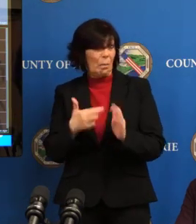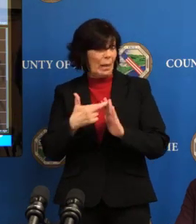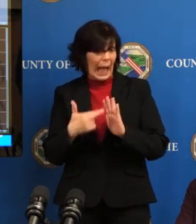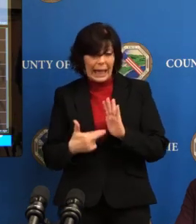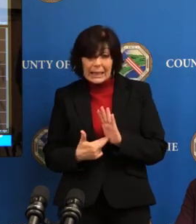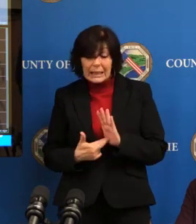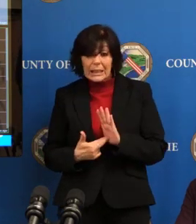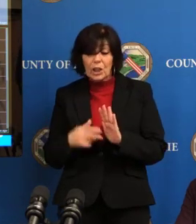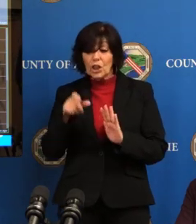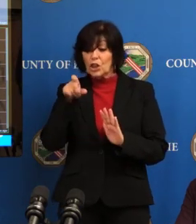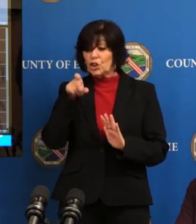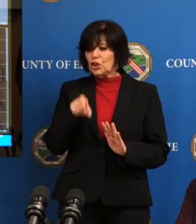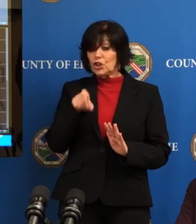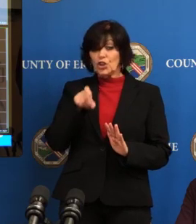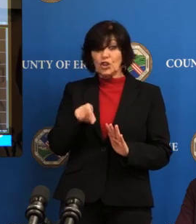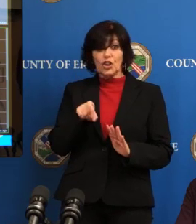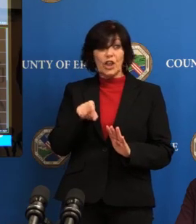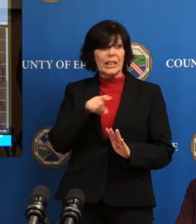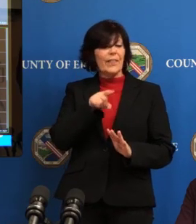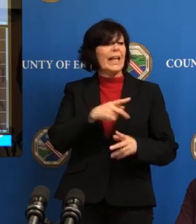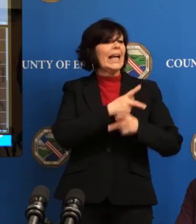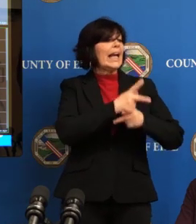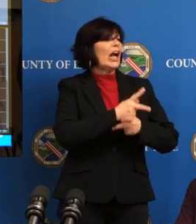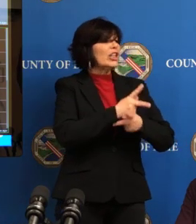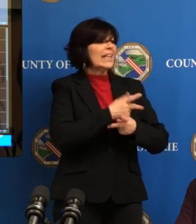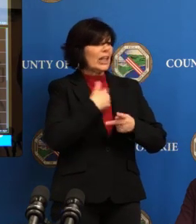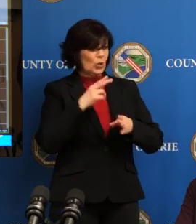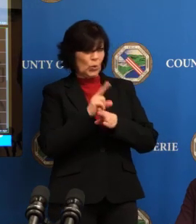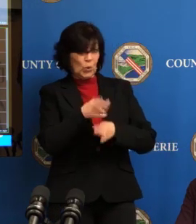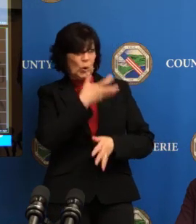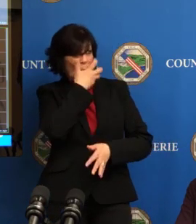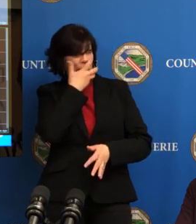Should caretakers be wearing those homemade masks?